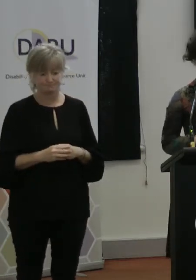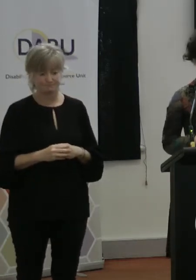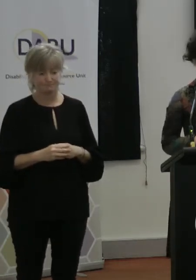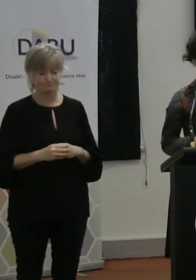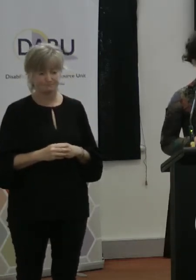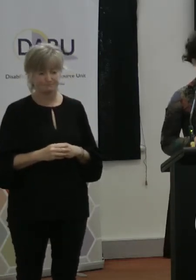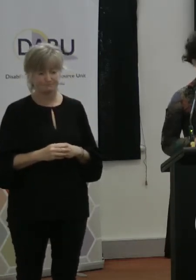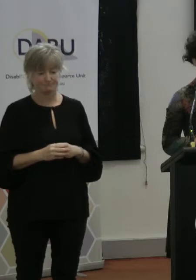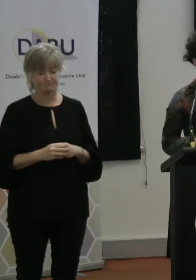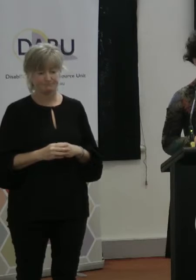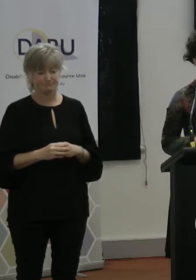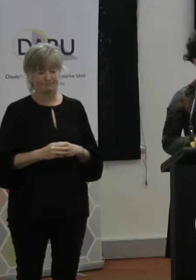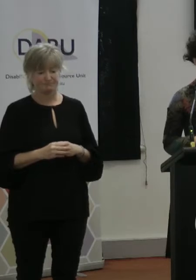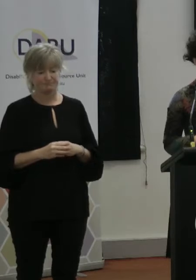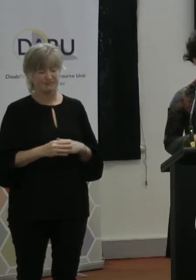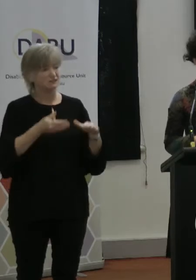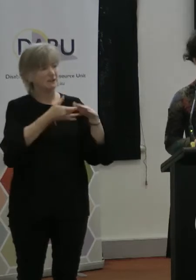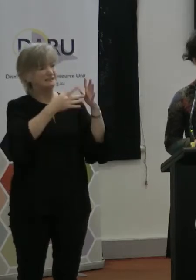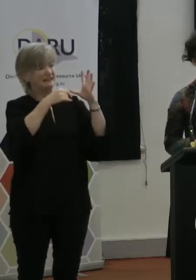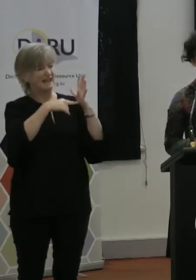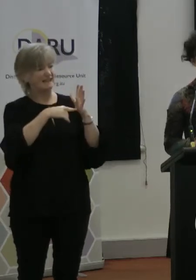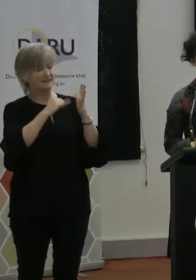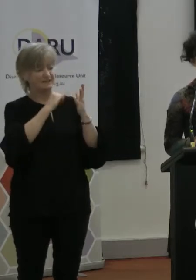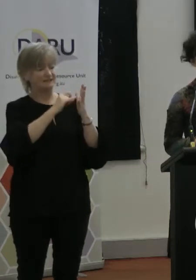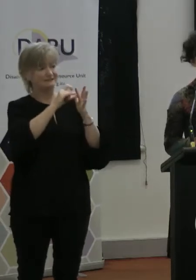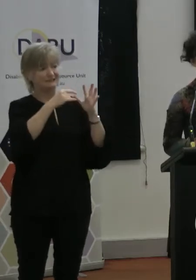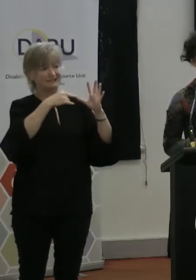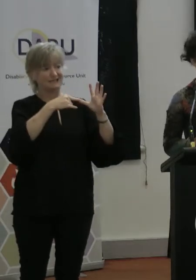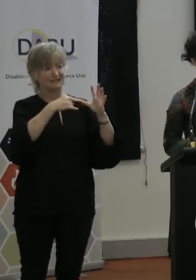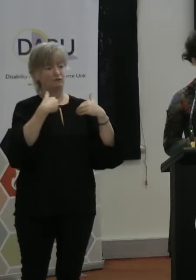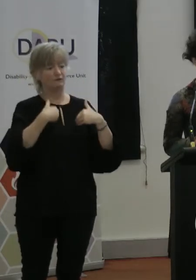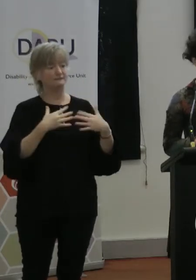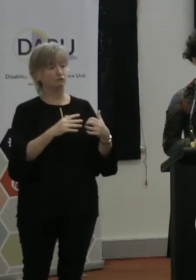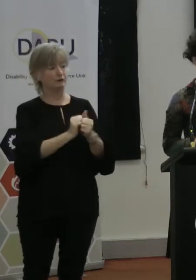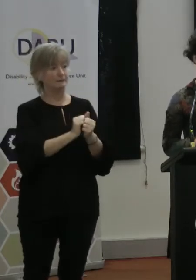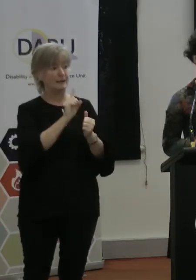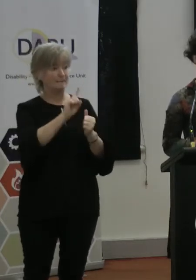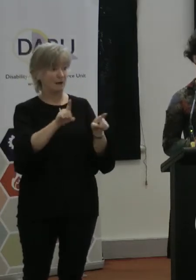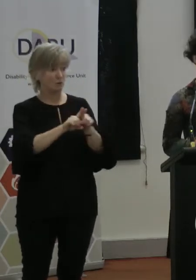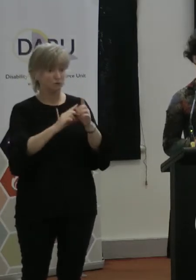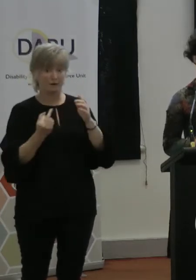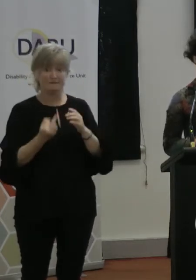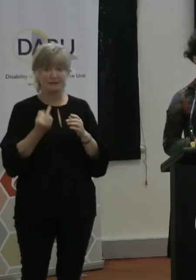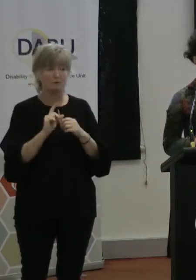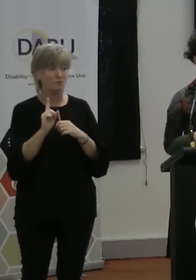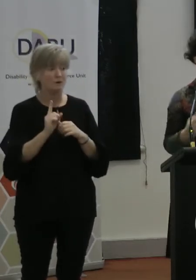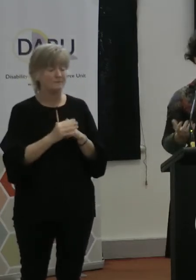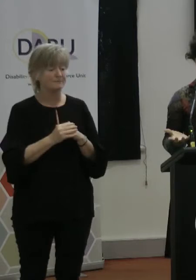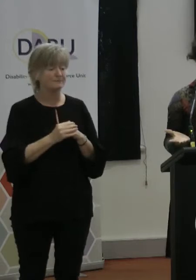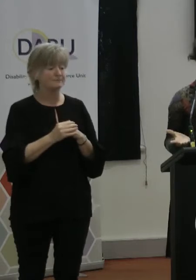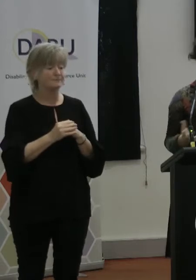So under the Residential Tenancies Act, there is the SDA residency agreement, but what will also be available to SDA